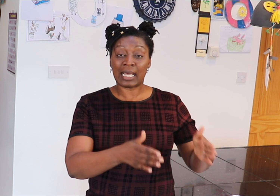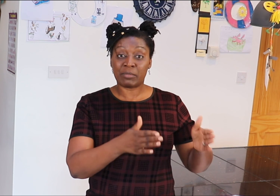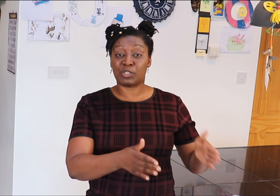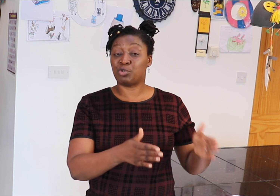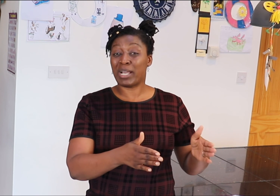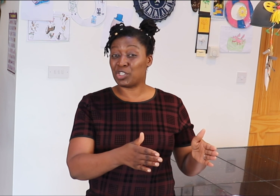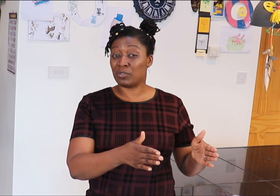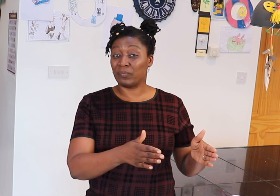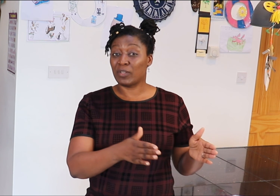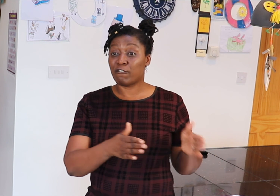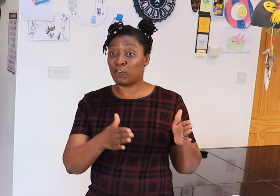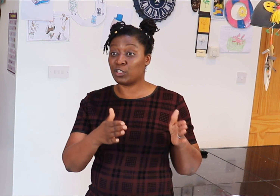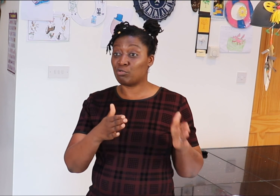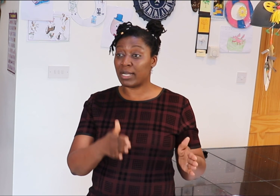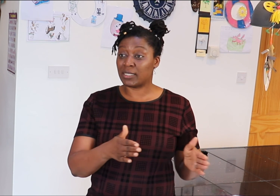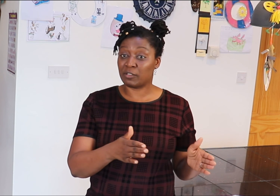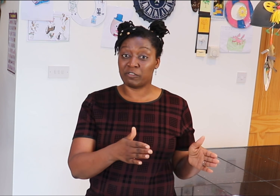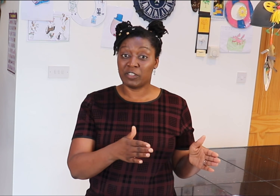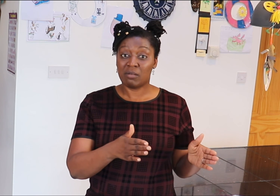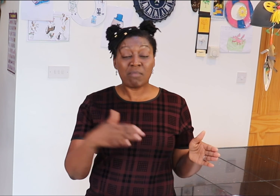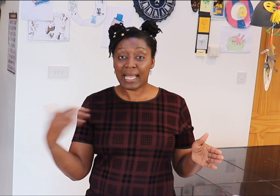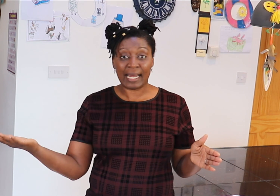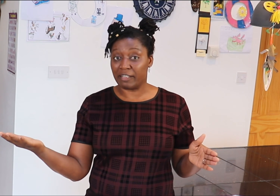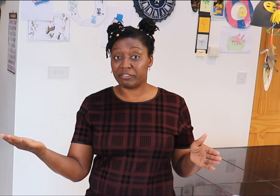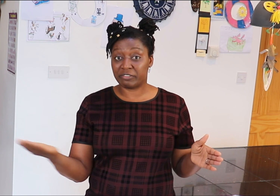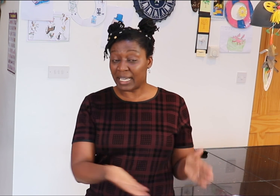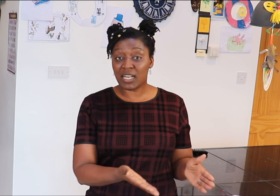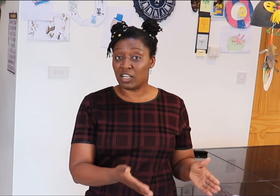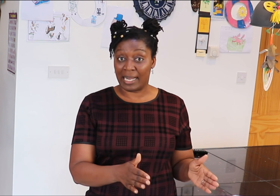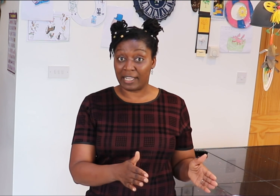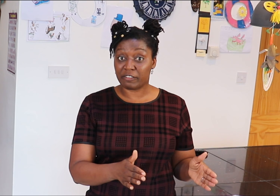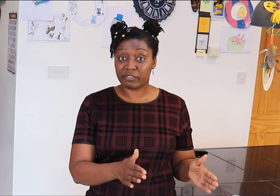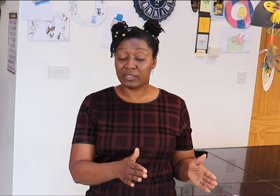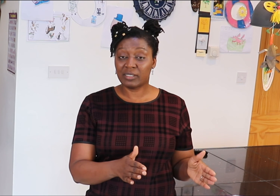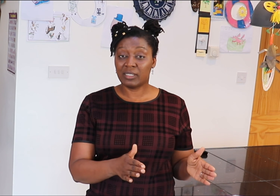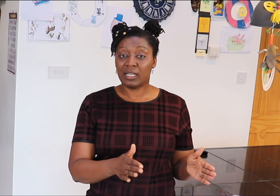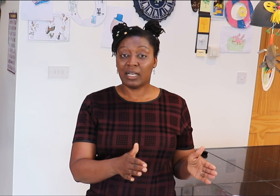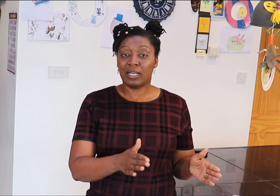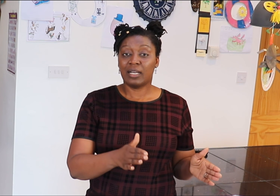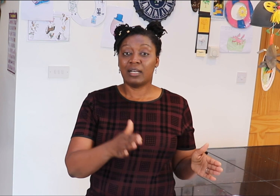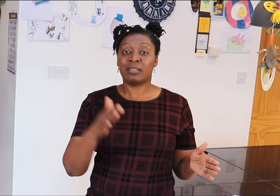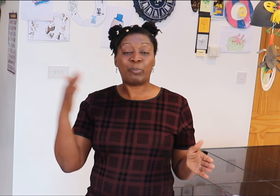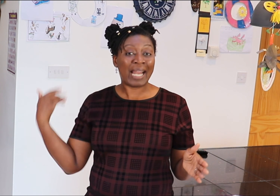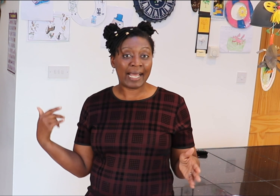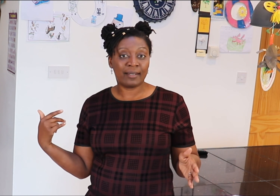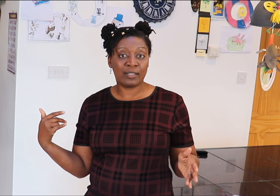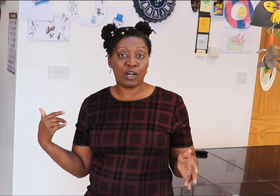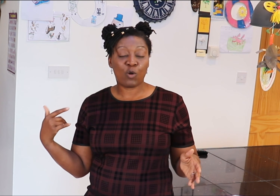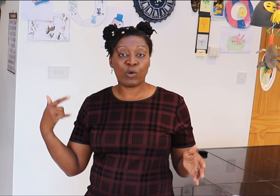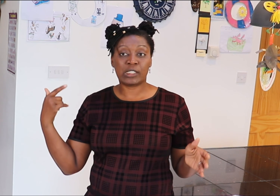same situation for the rest of my life and her life. The plan was